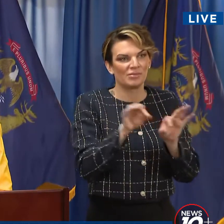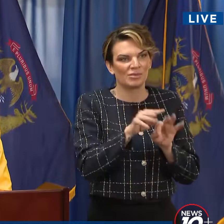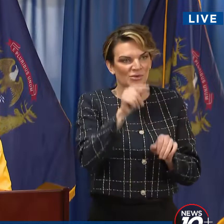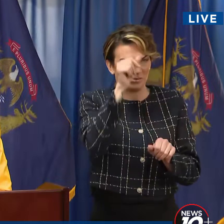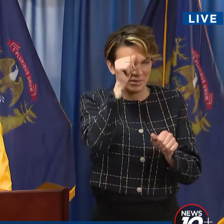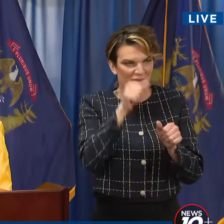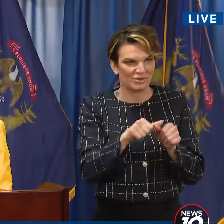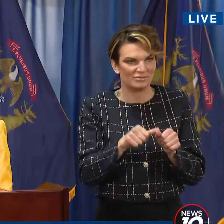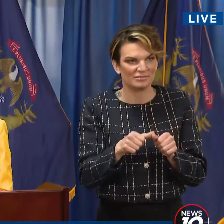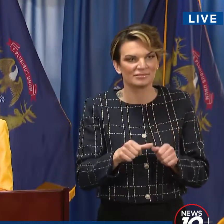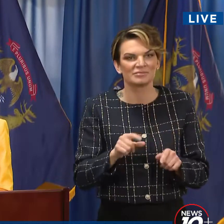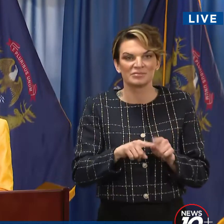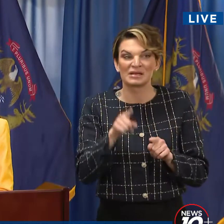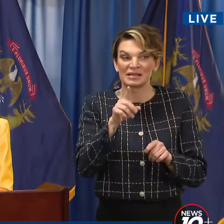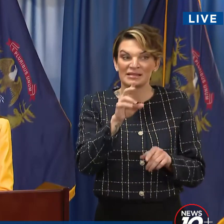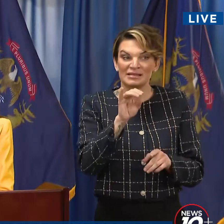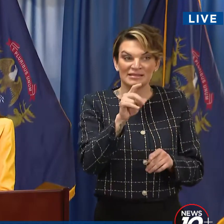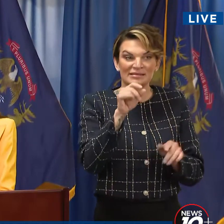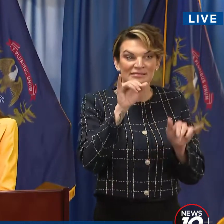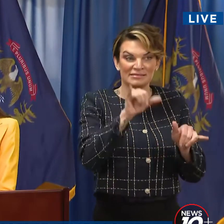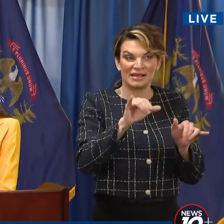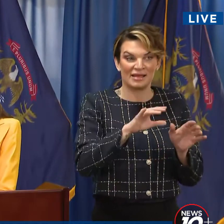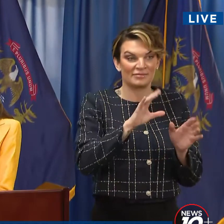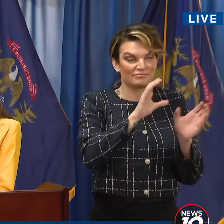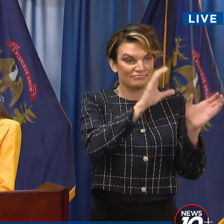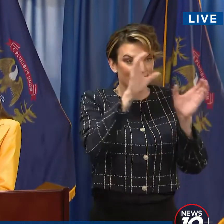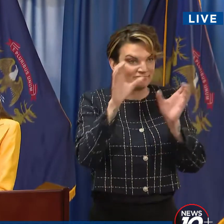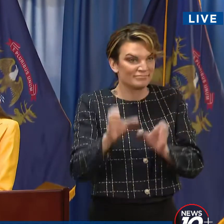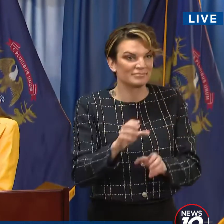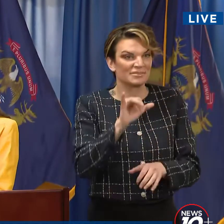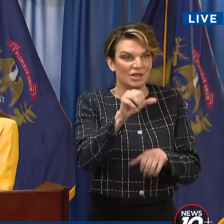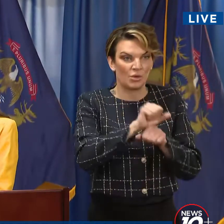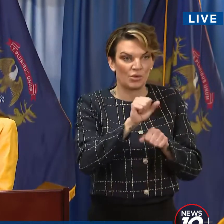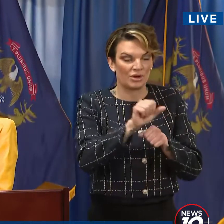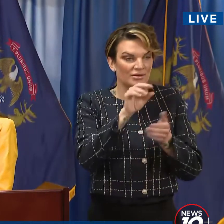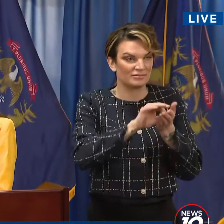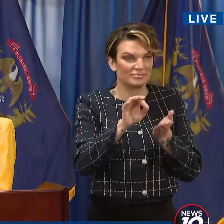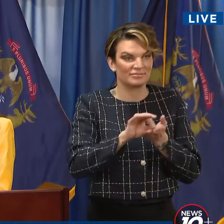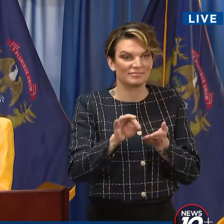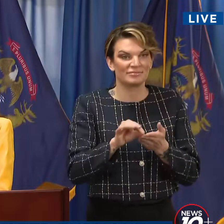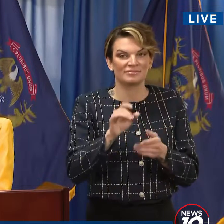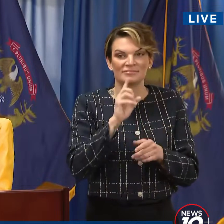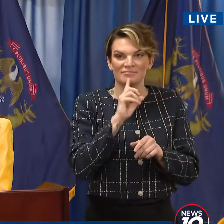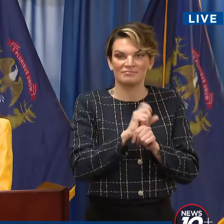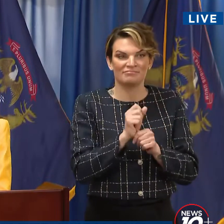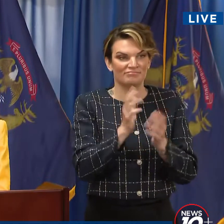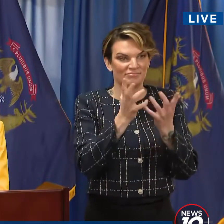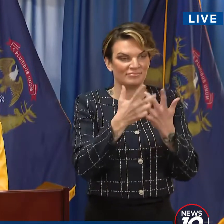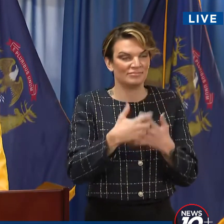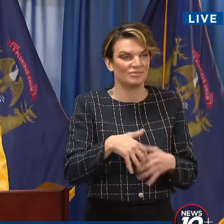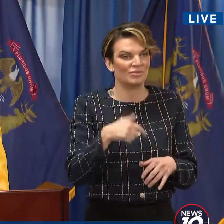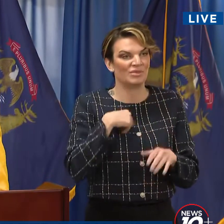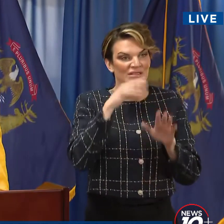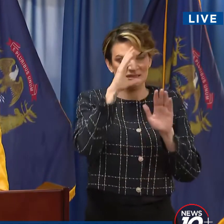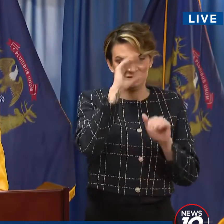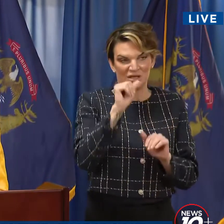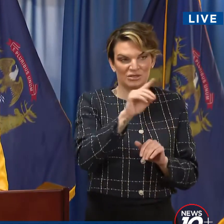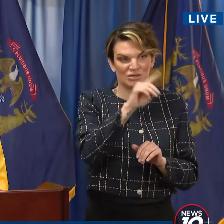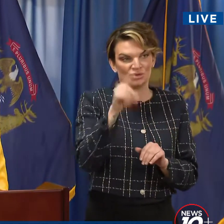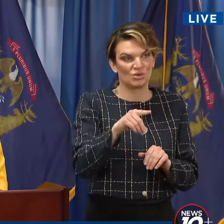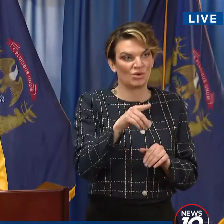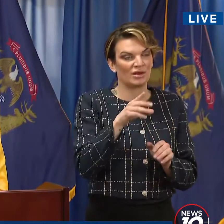of. But yet they stayed through the night. And again, that tabulation occurred on schedule. We were expecting Detroit to be